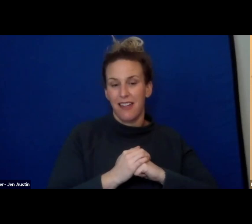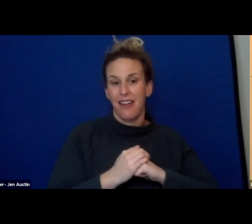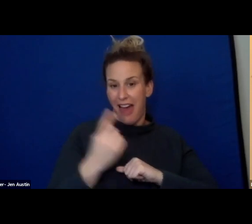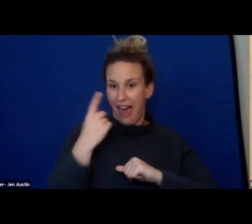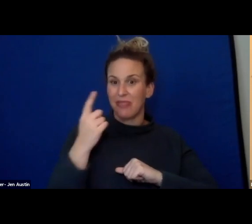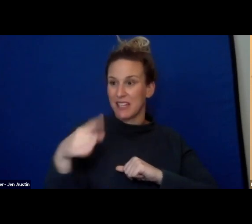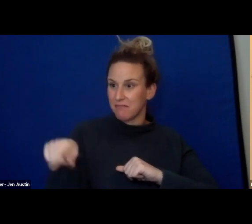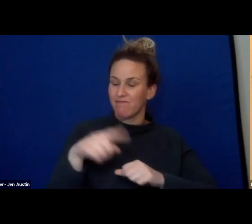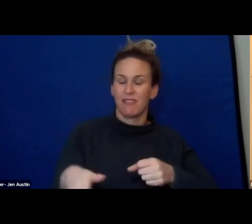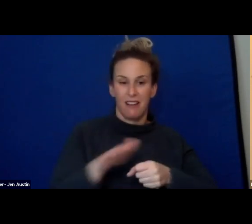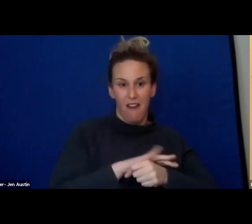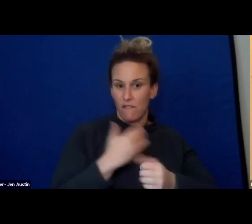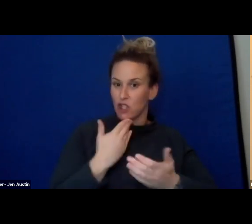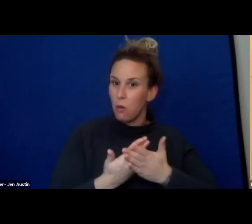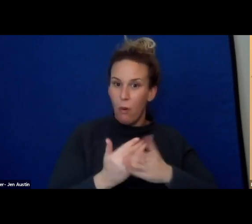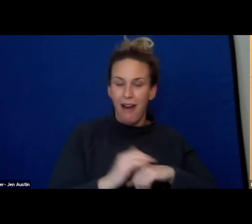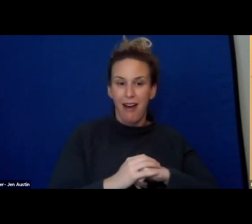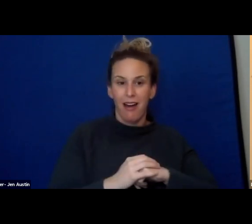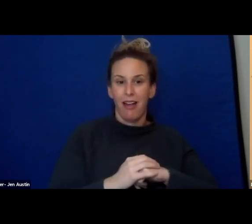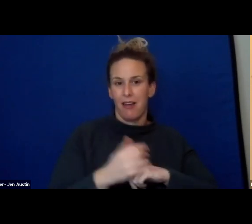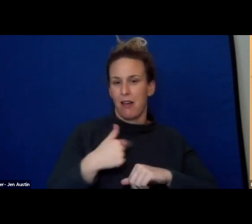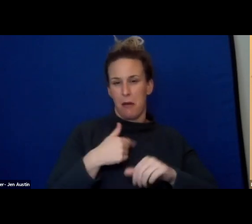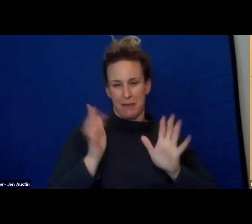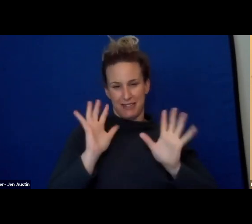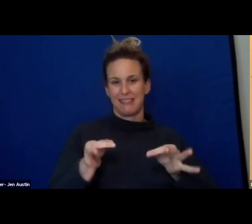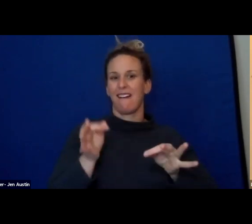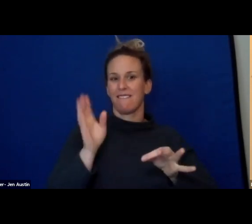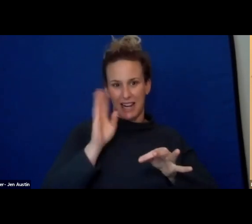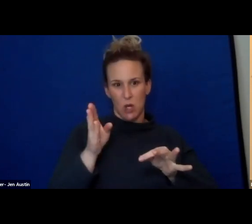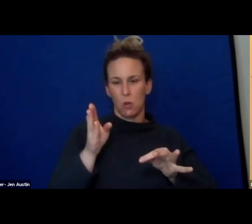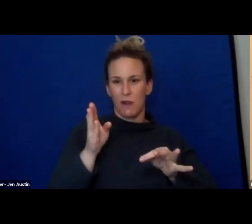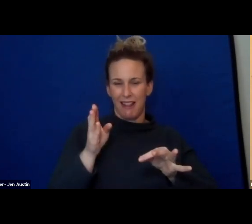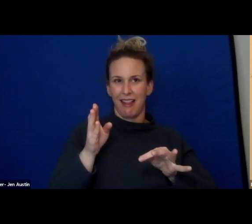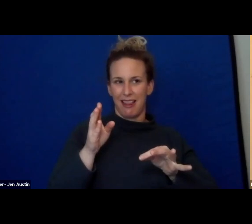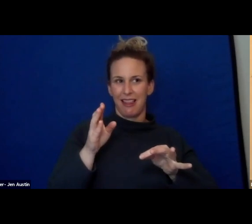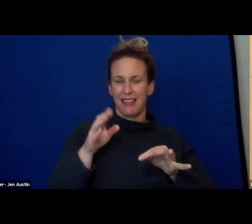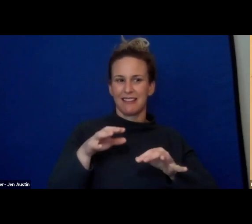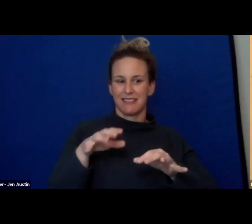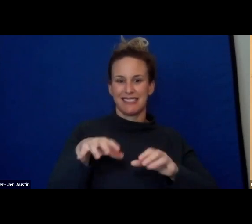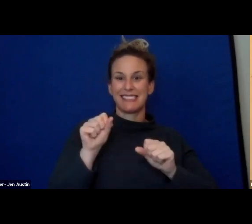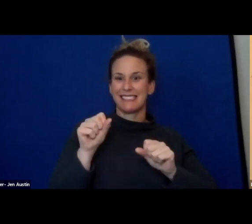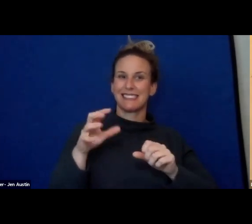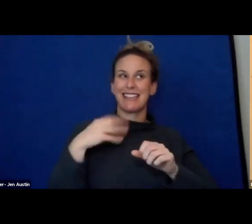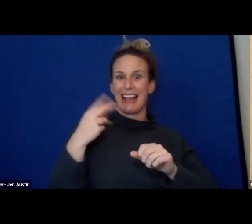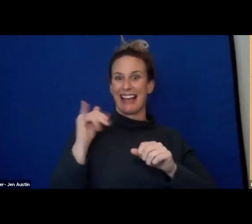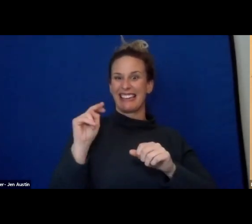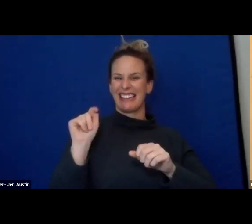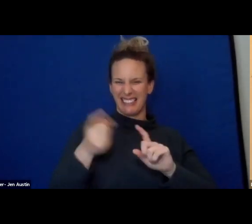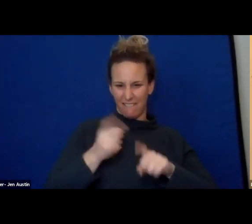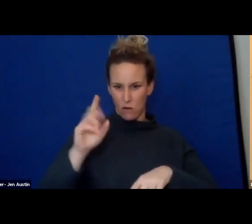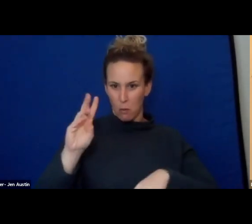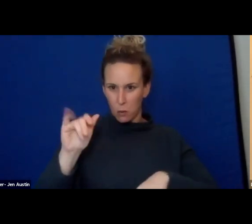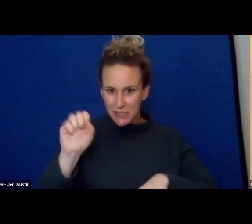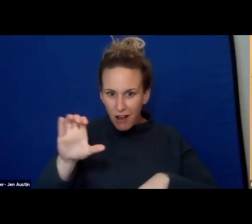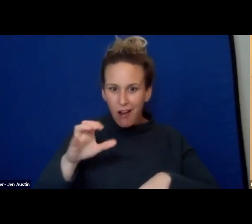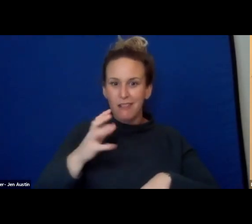it um very well i am definitely going to take a hint um from wisconsin and uh and from